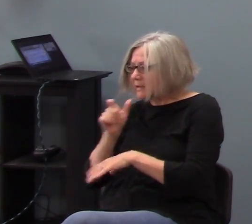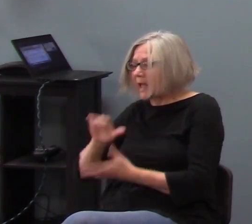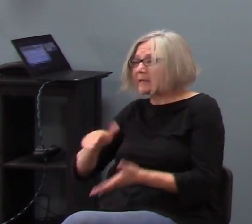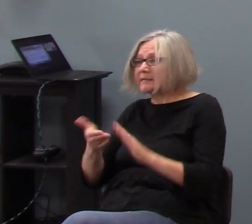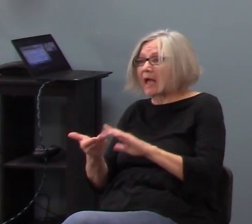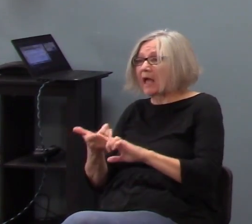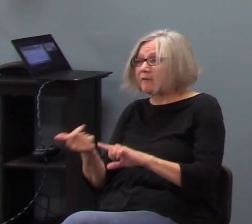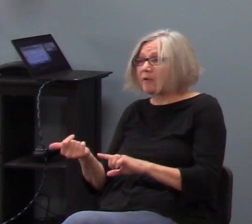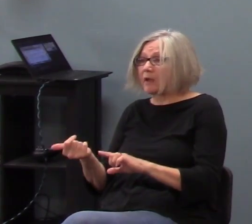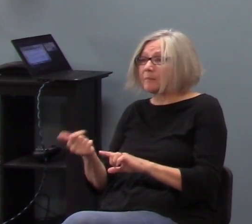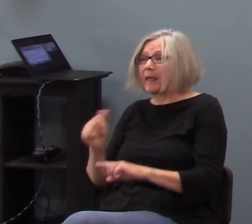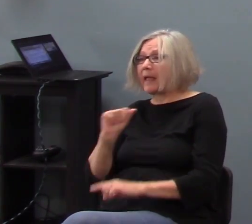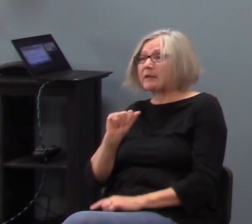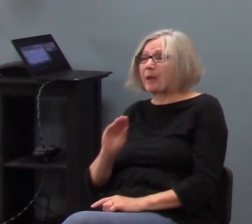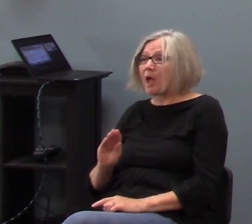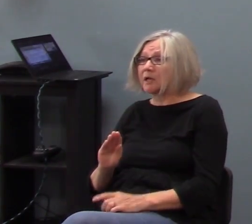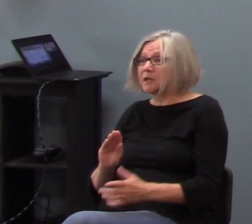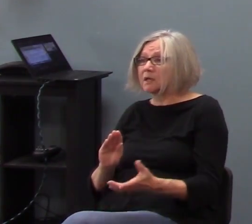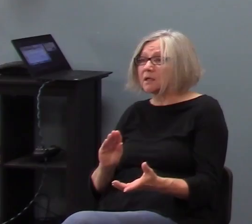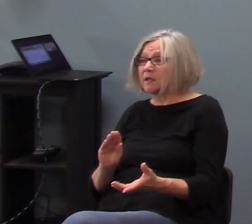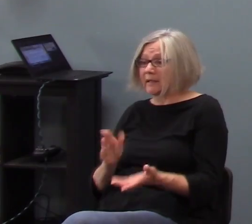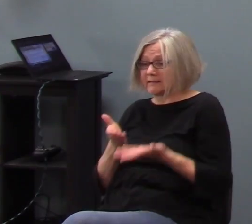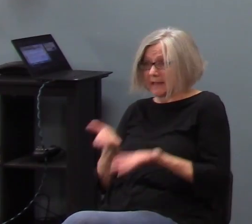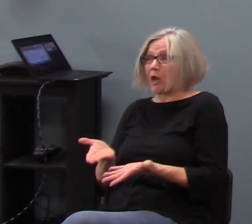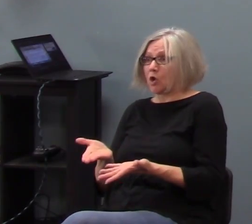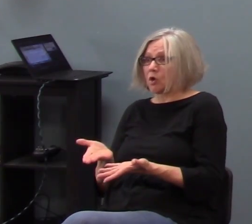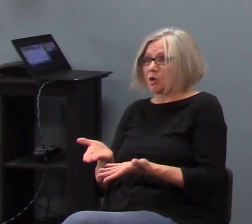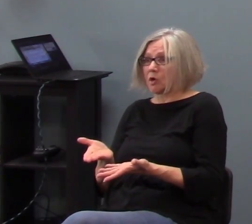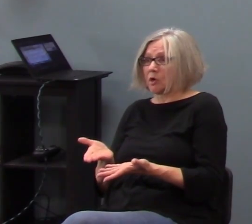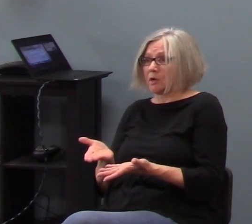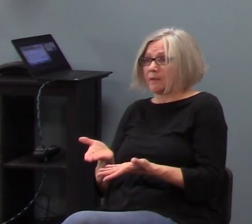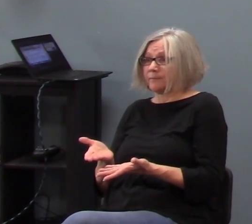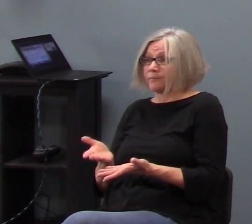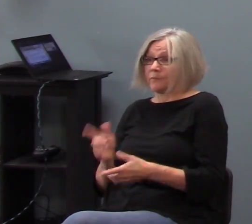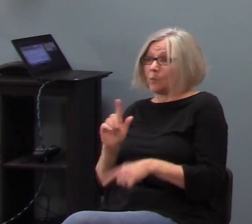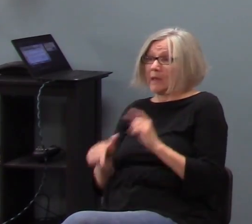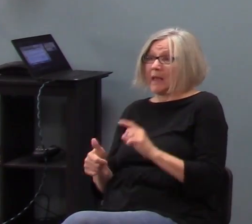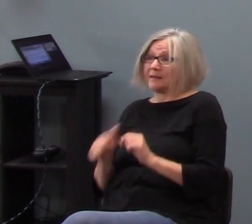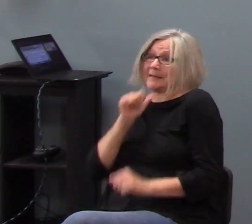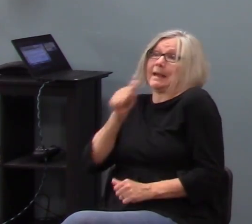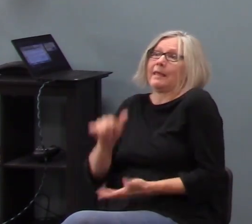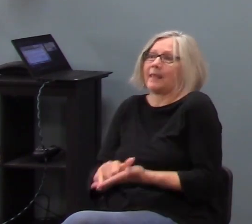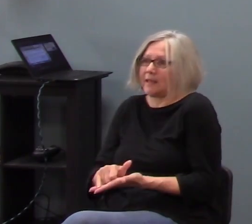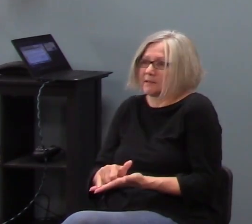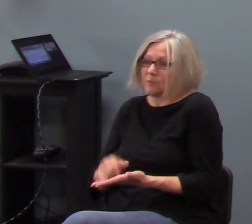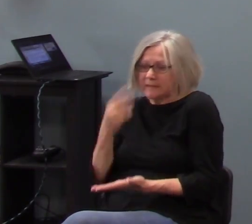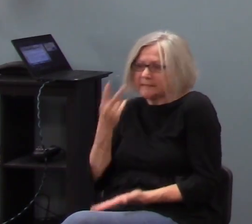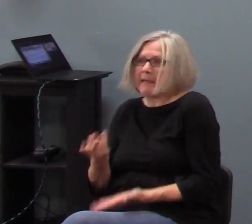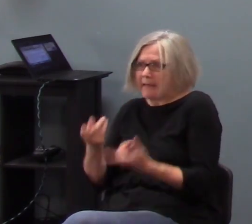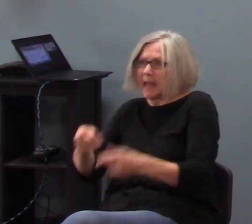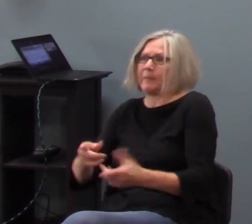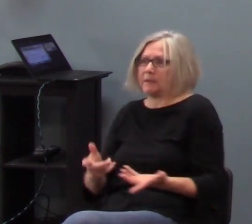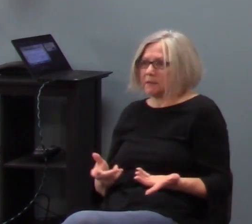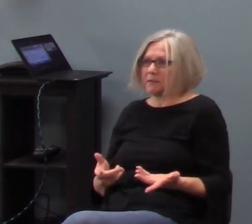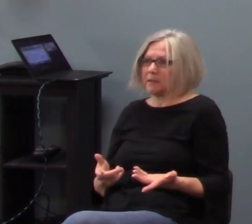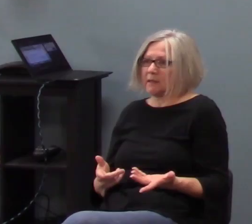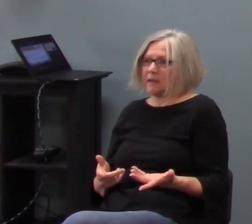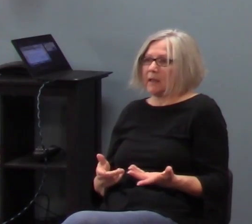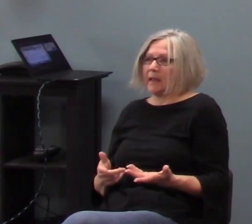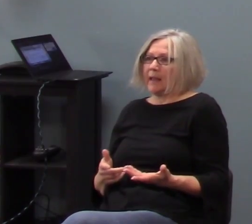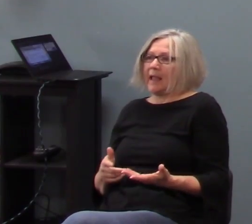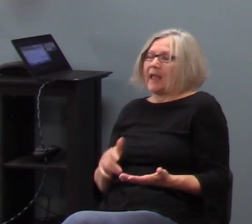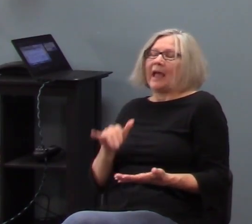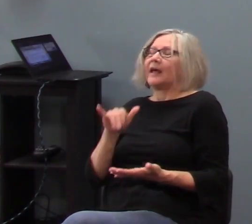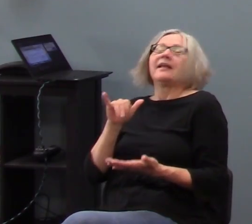antibiotics. That's there. We can't, don't deny it, because it's we can see it, it's happened, right? And neither of